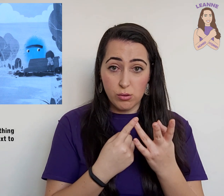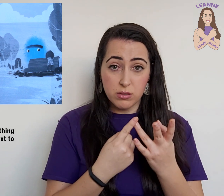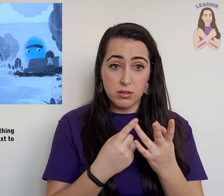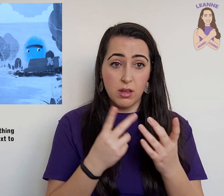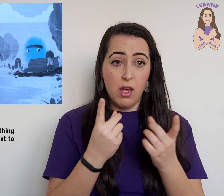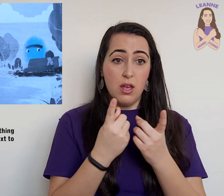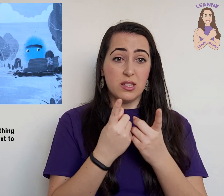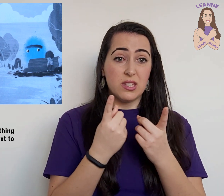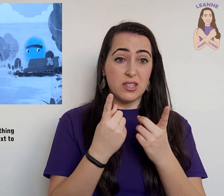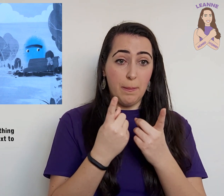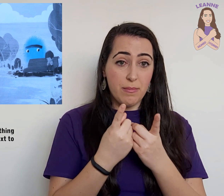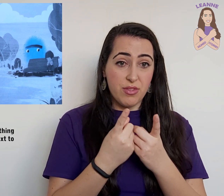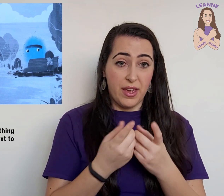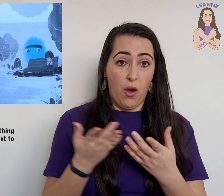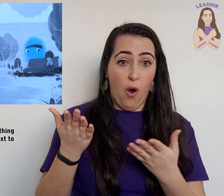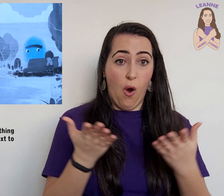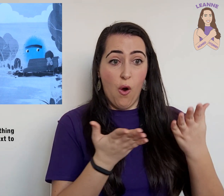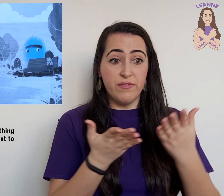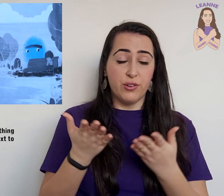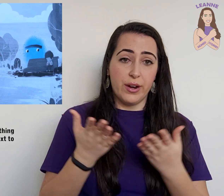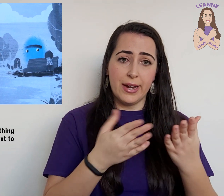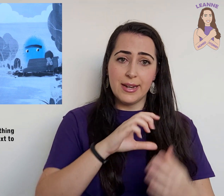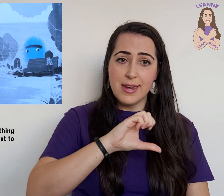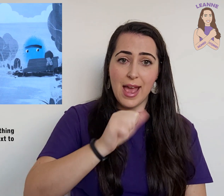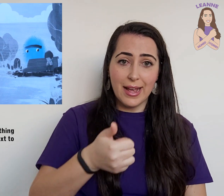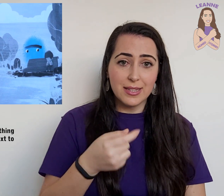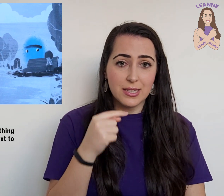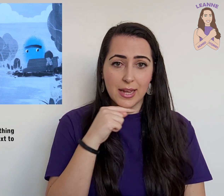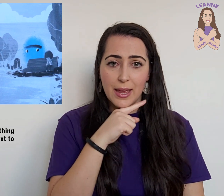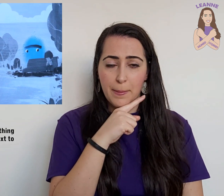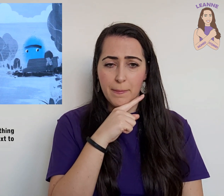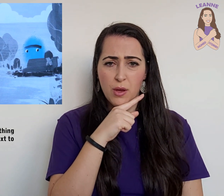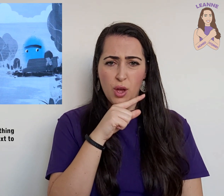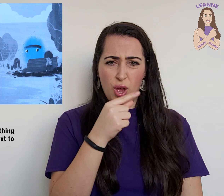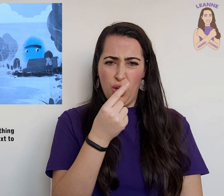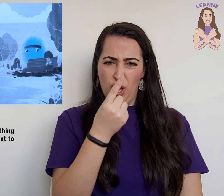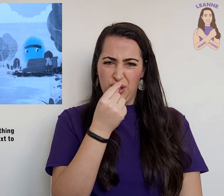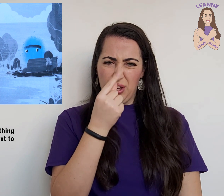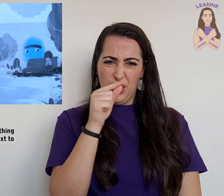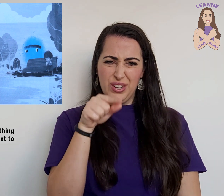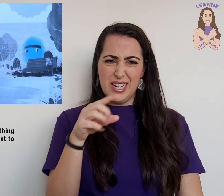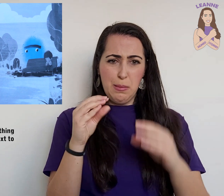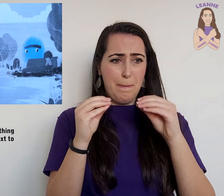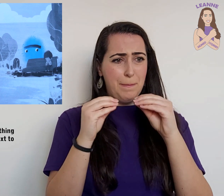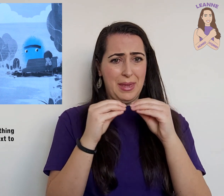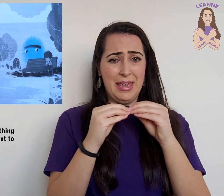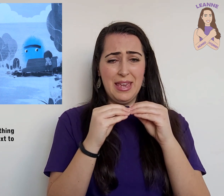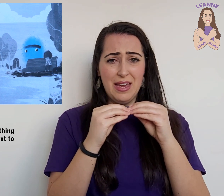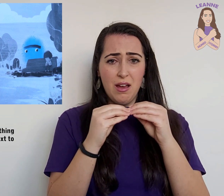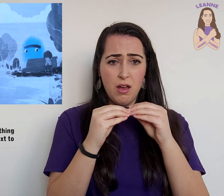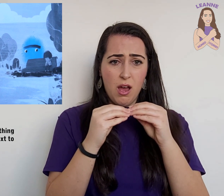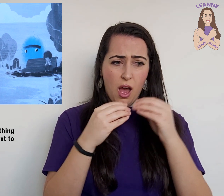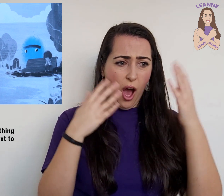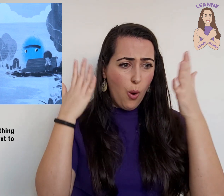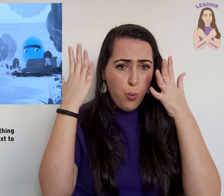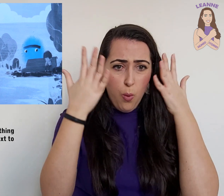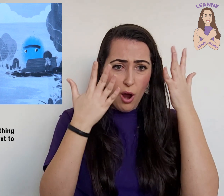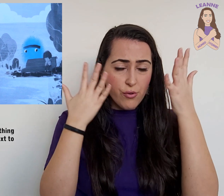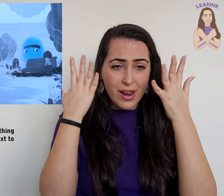else, something hovering next to him. Could it be a